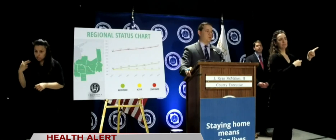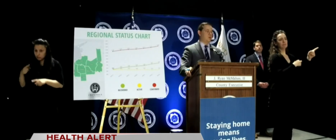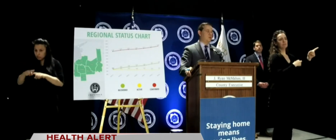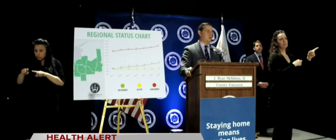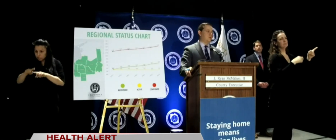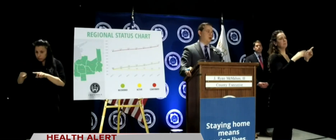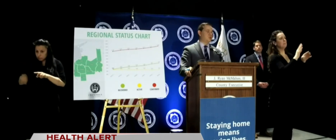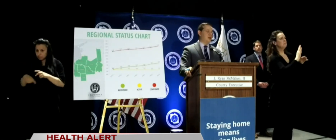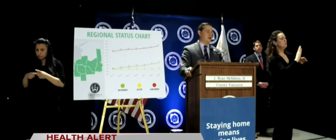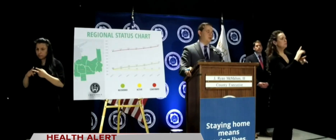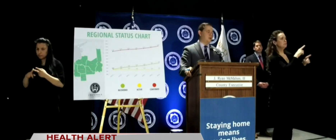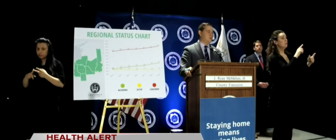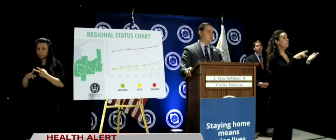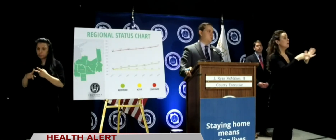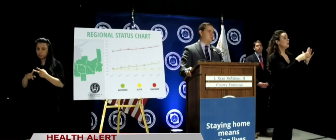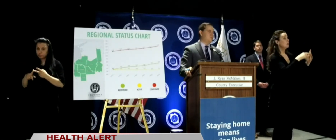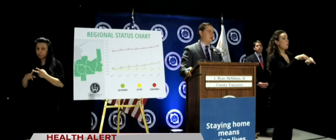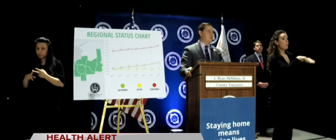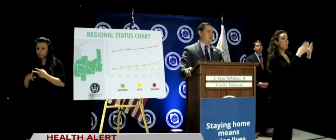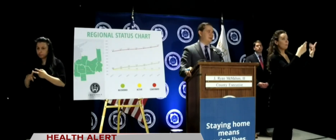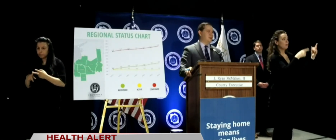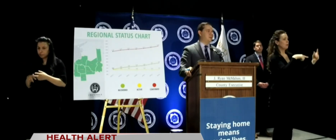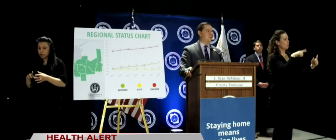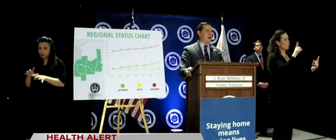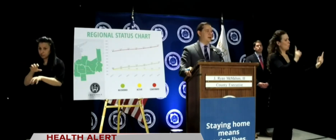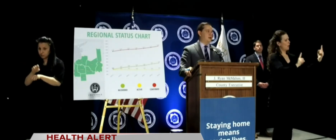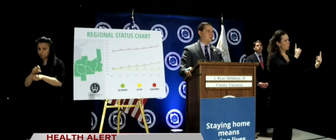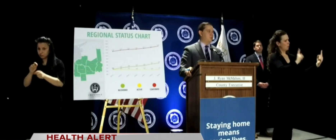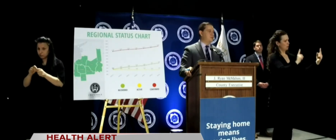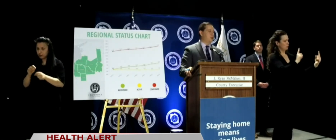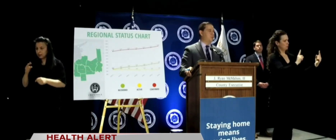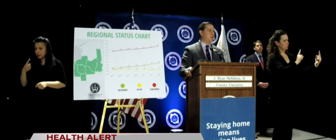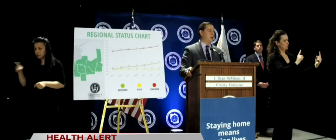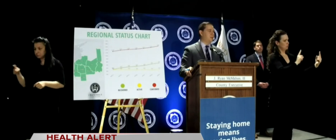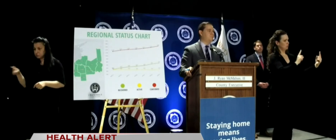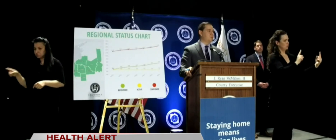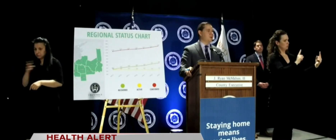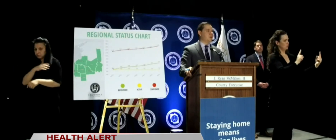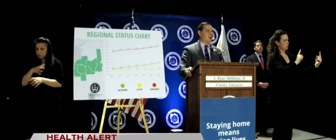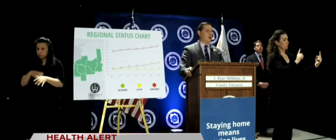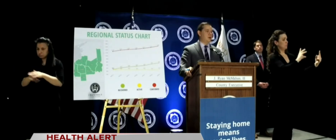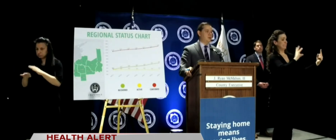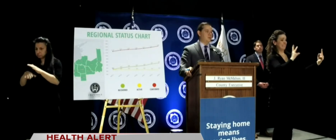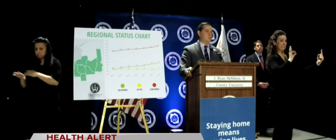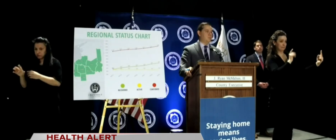areas with large gatherings will be phased in on the back end of a restart plan.